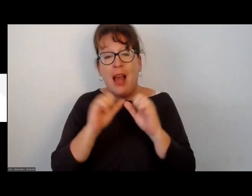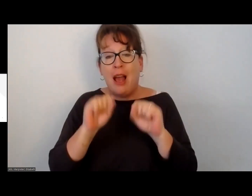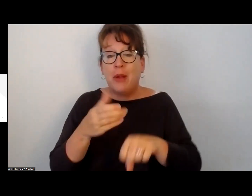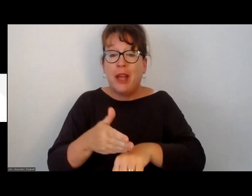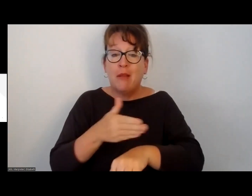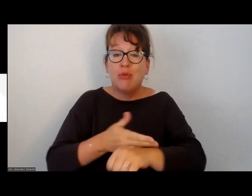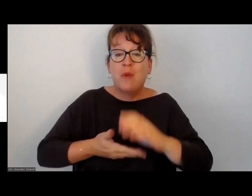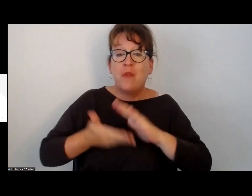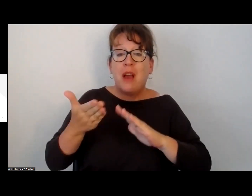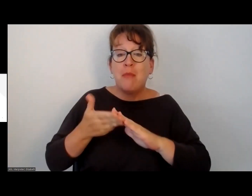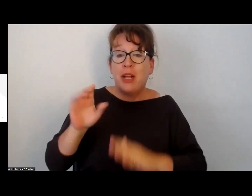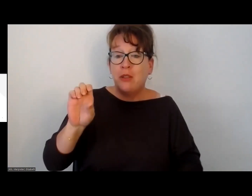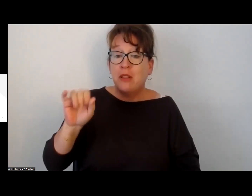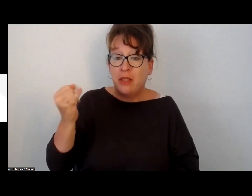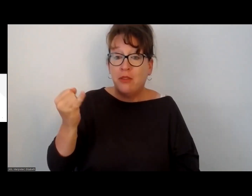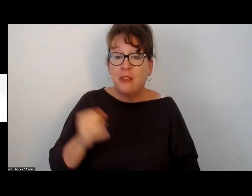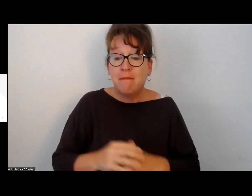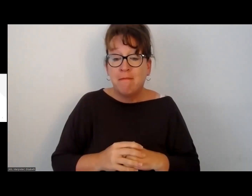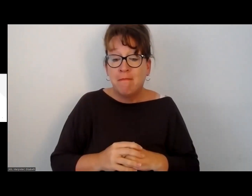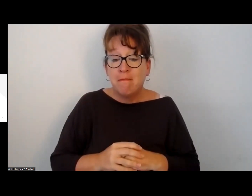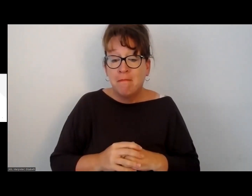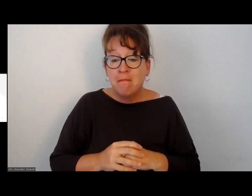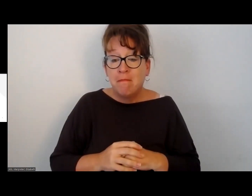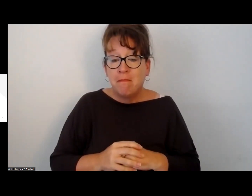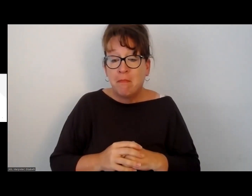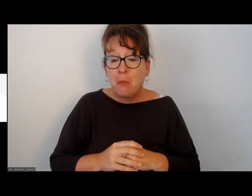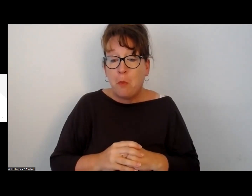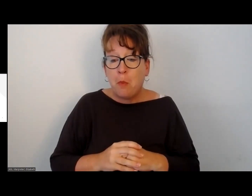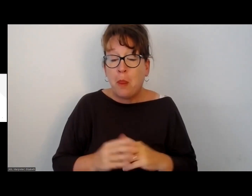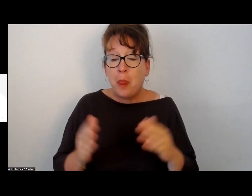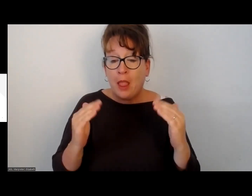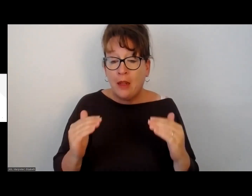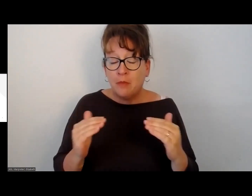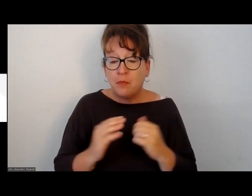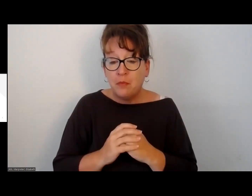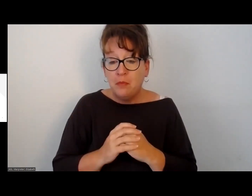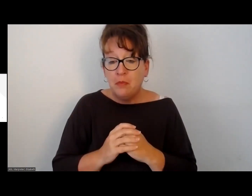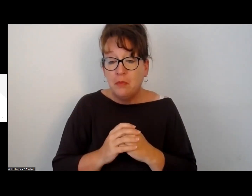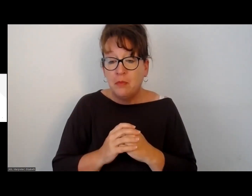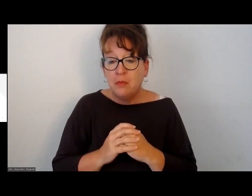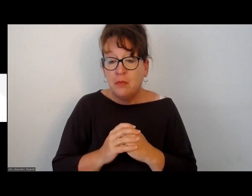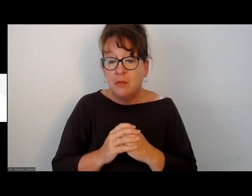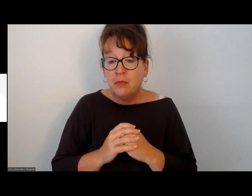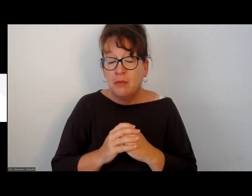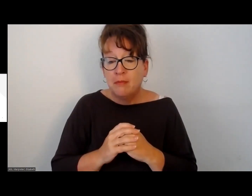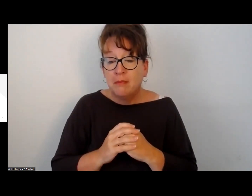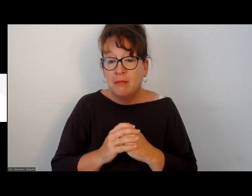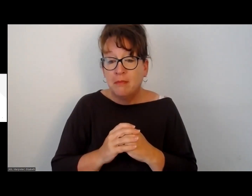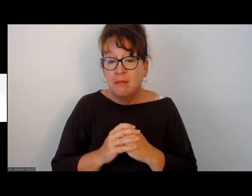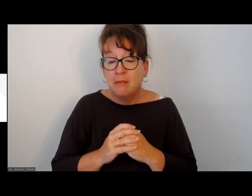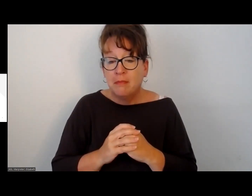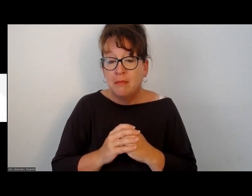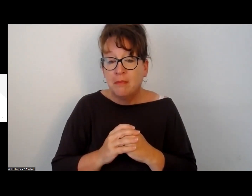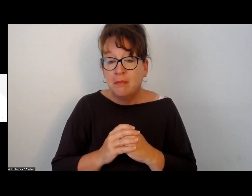EJ at EEA. And with that, I see